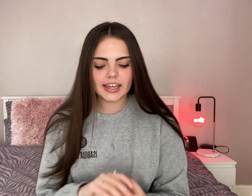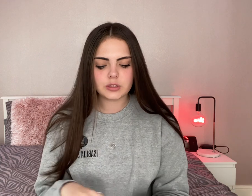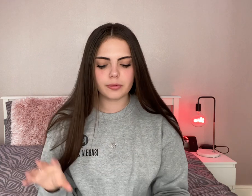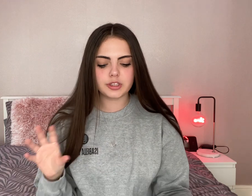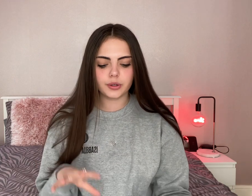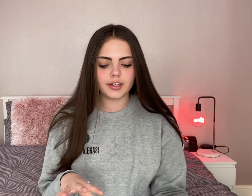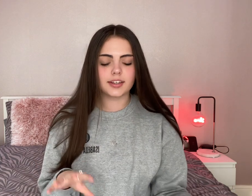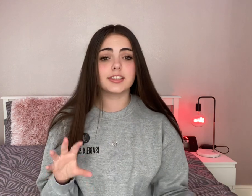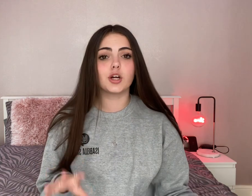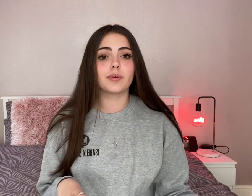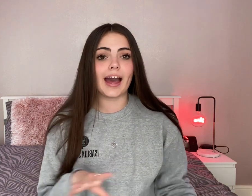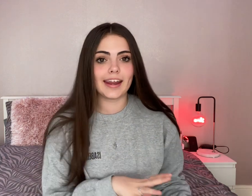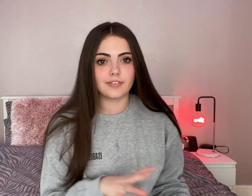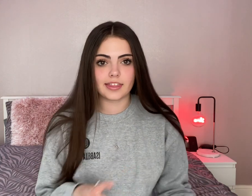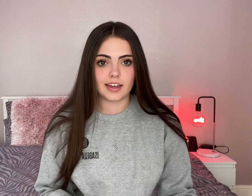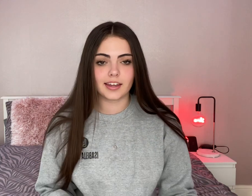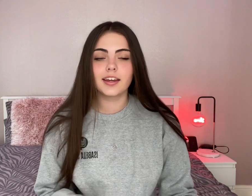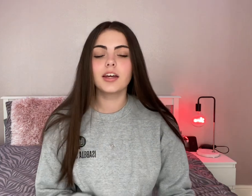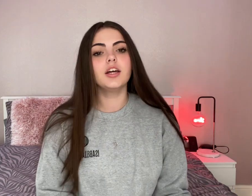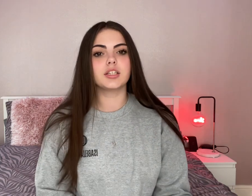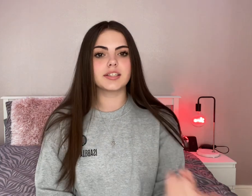it's, we were too young to know we had everything. So it's,